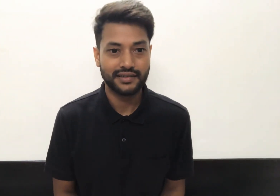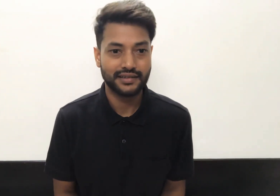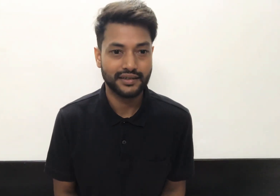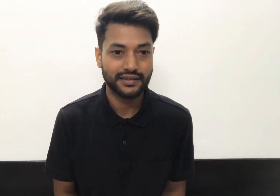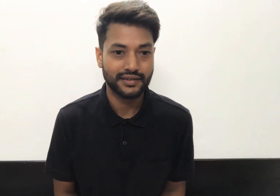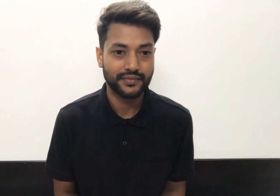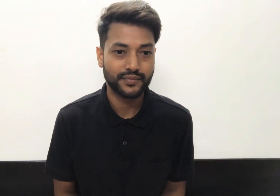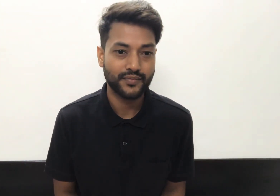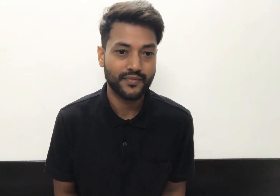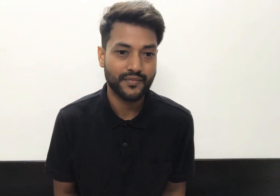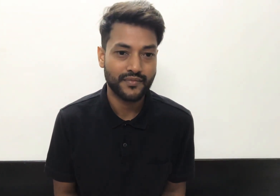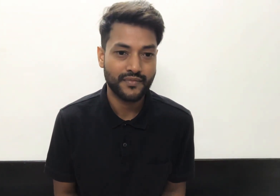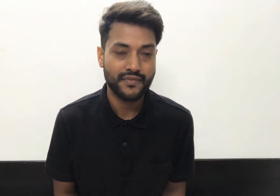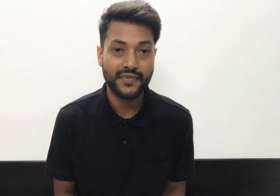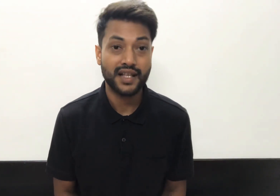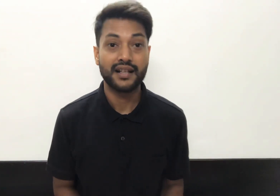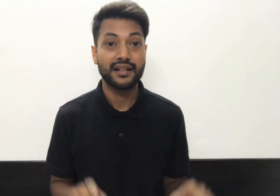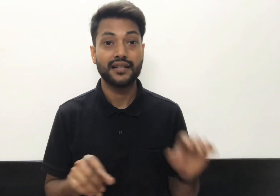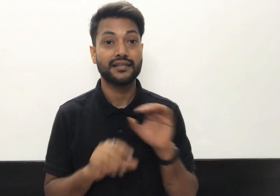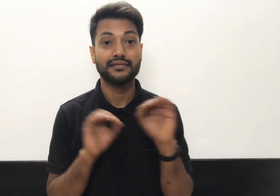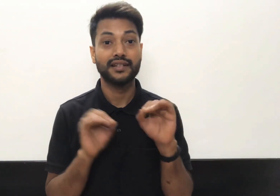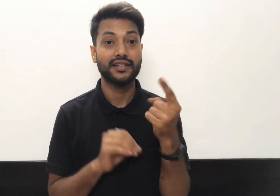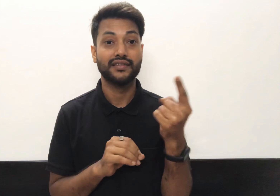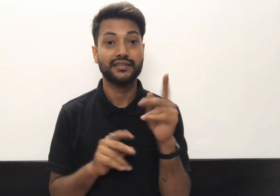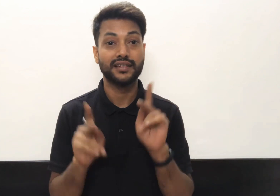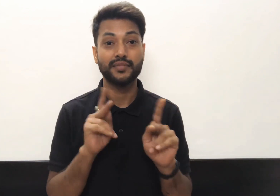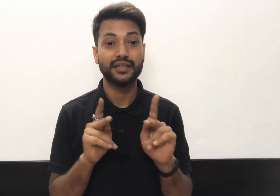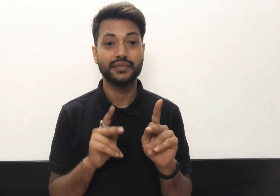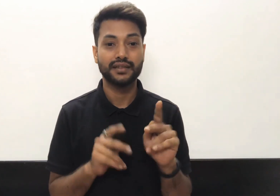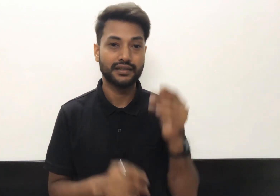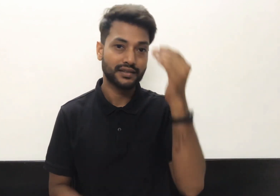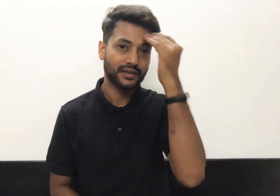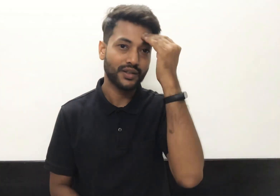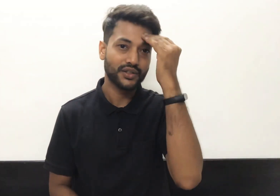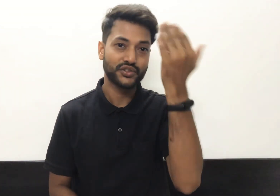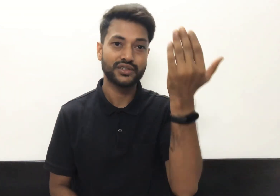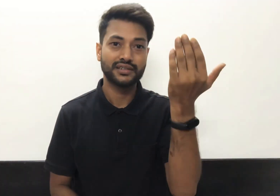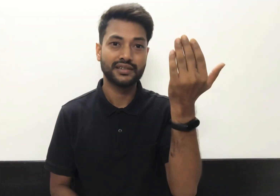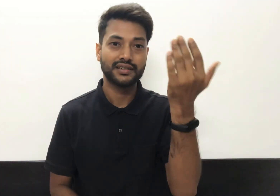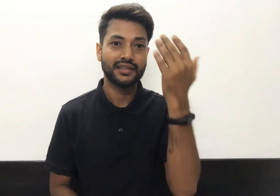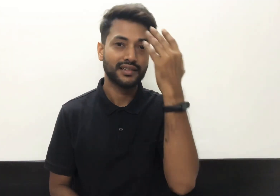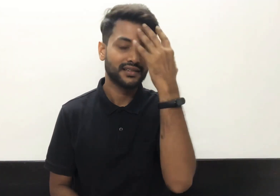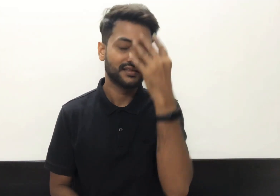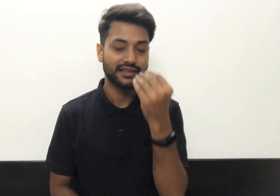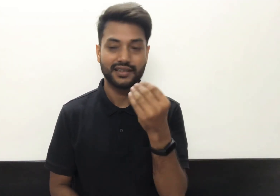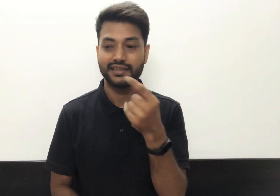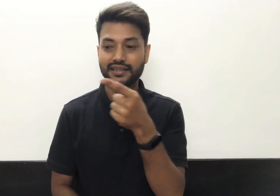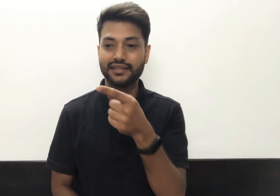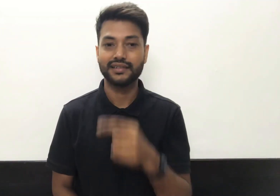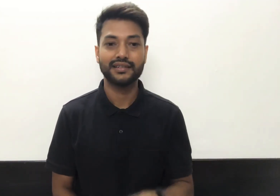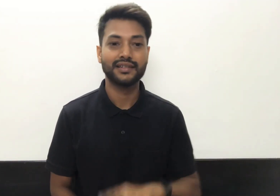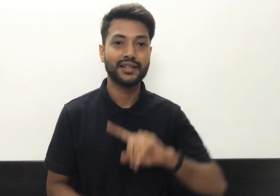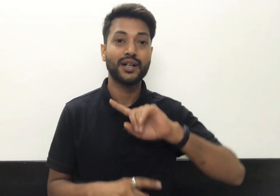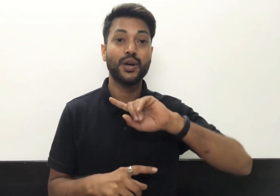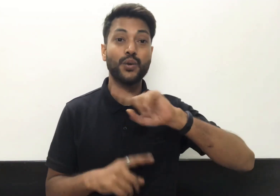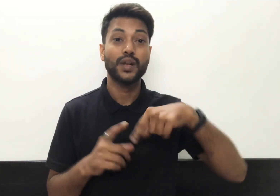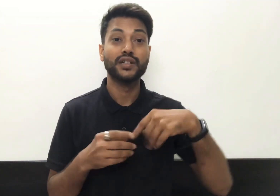Now, none of these people are conscious, they're fast asleep. When you put water, how they respond cannot